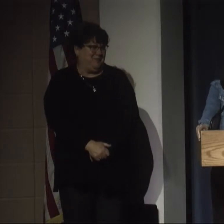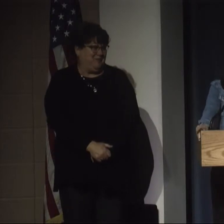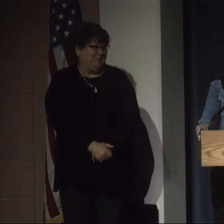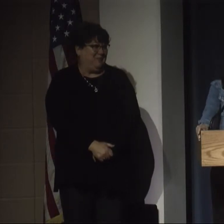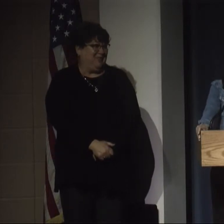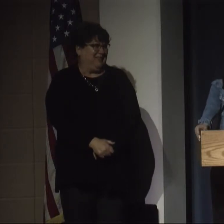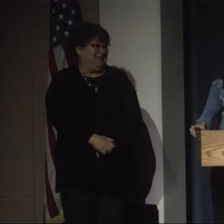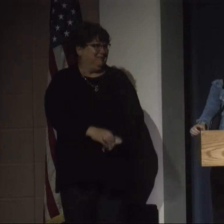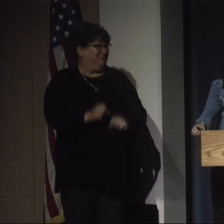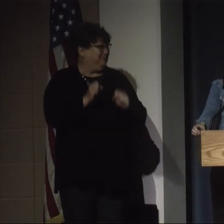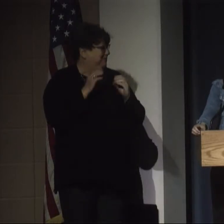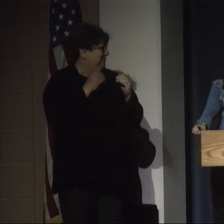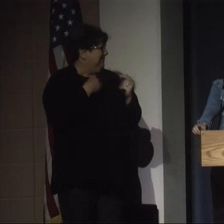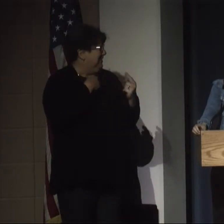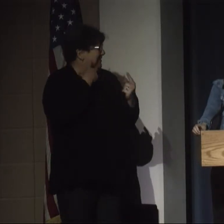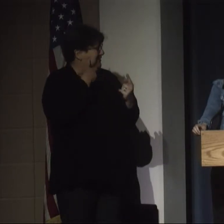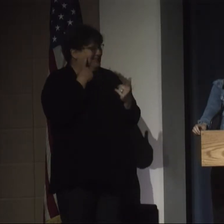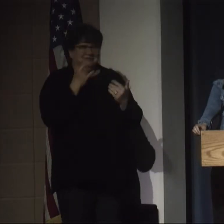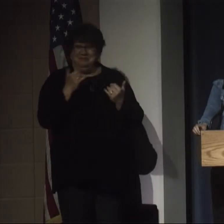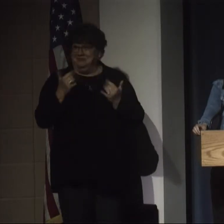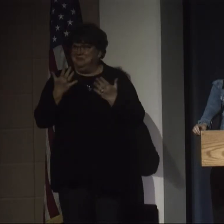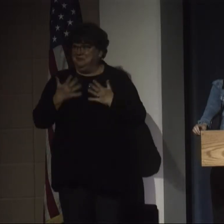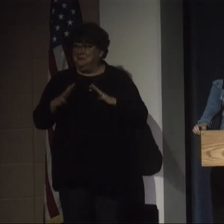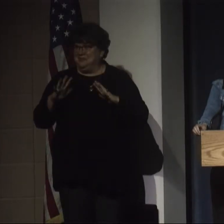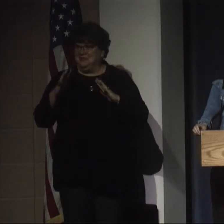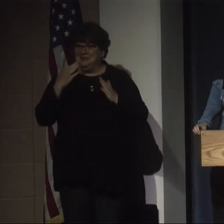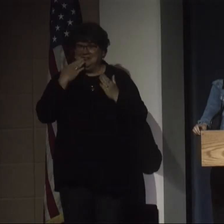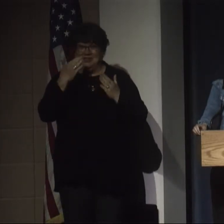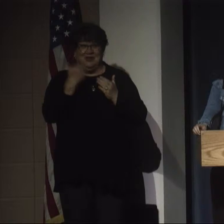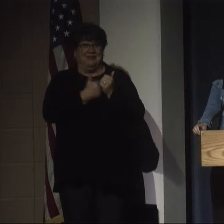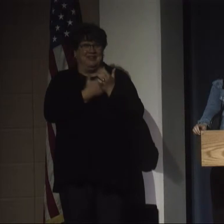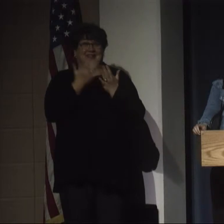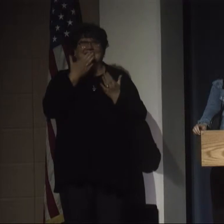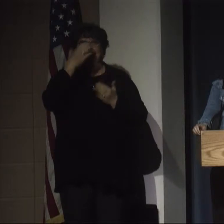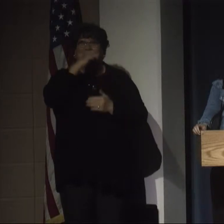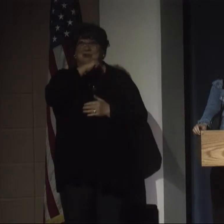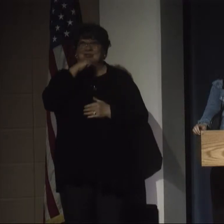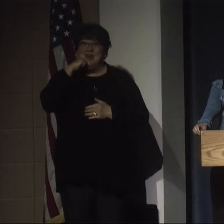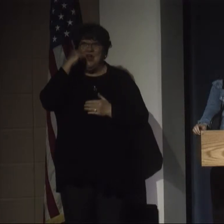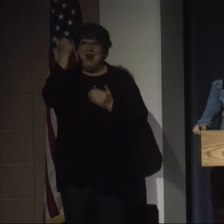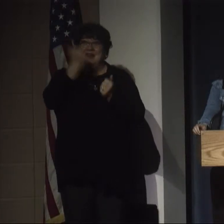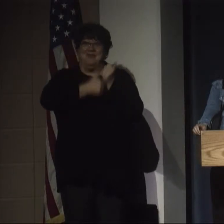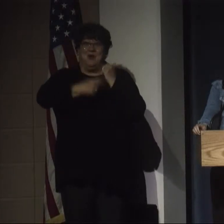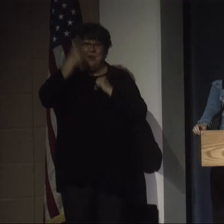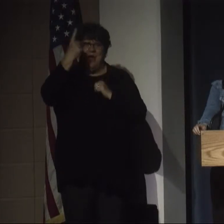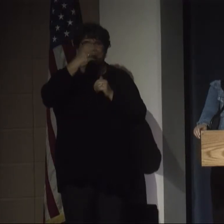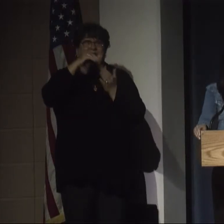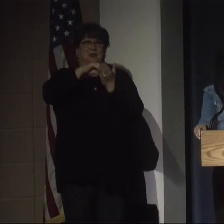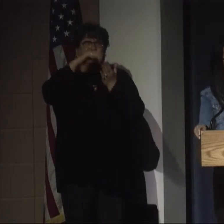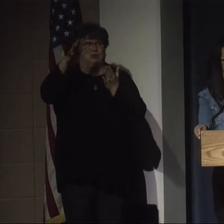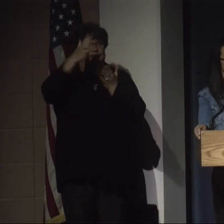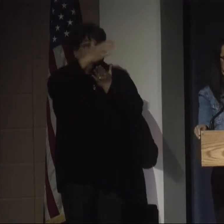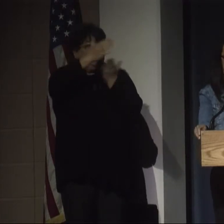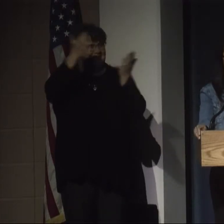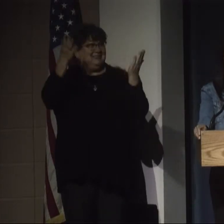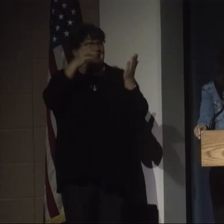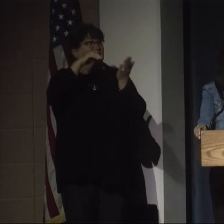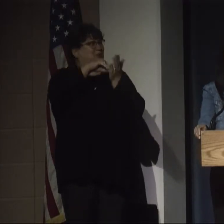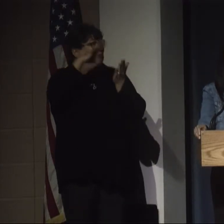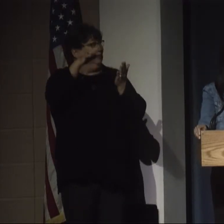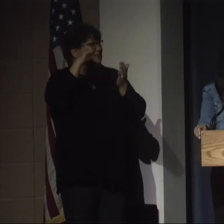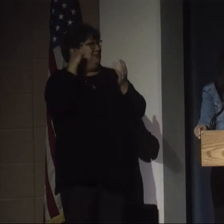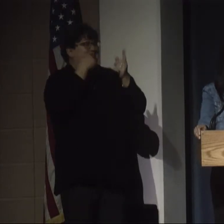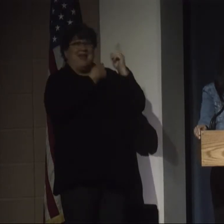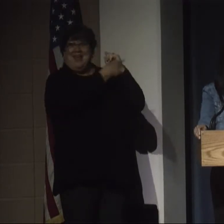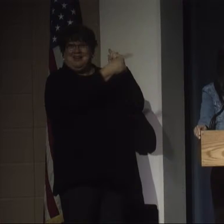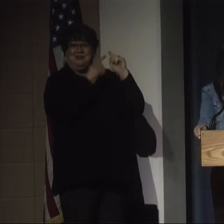So I think that really wraps it all up. Thank you, Tech Crew. Thank you, Scott Botello up there, and the students up there, and the students backstage who